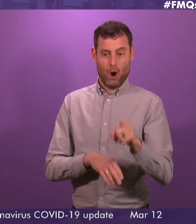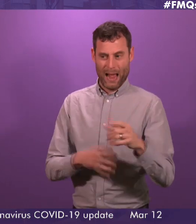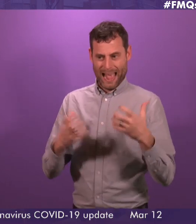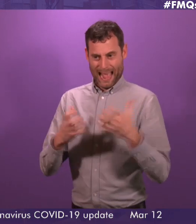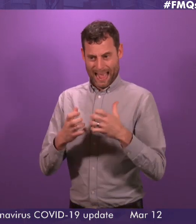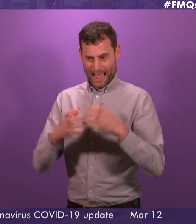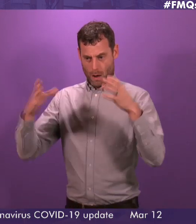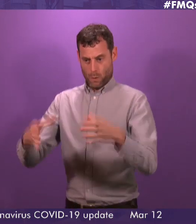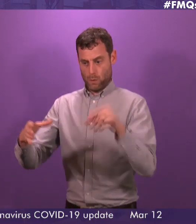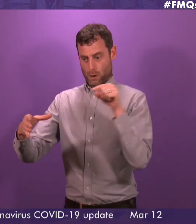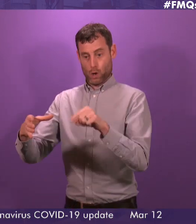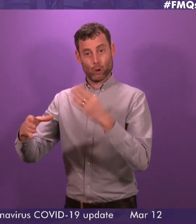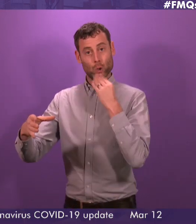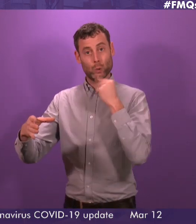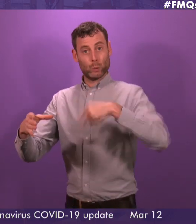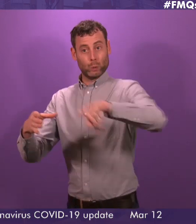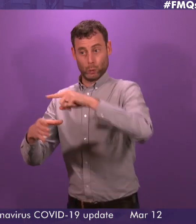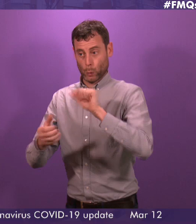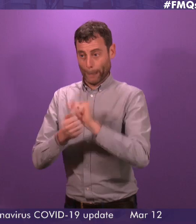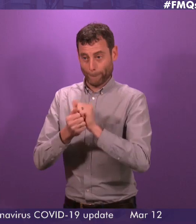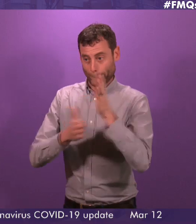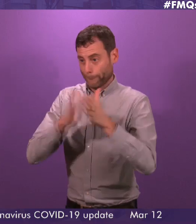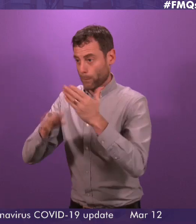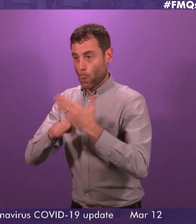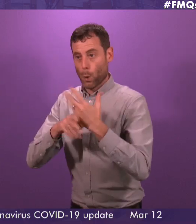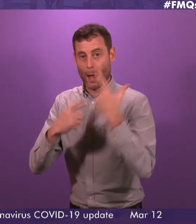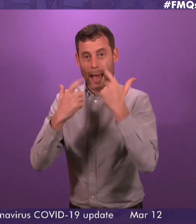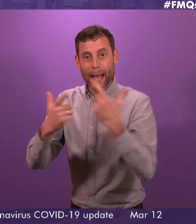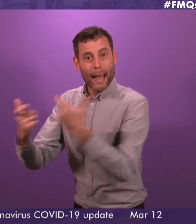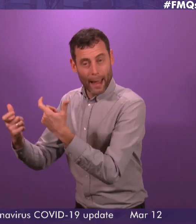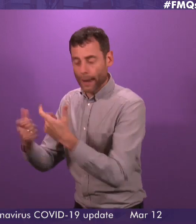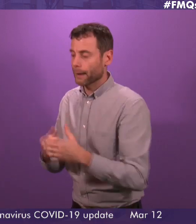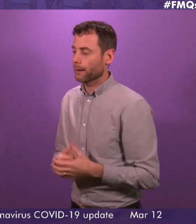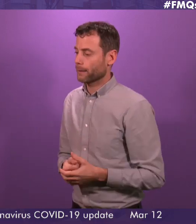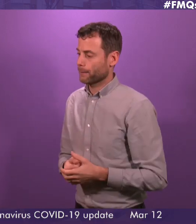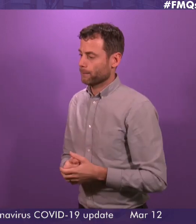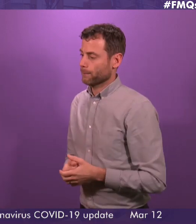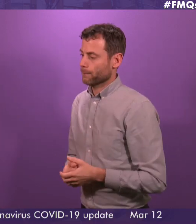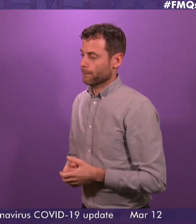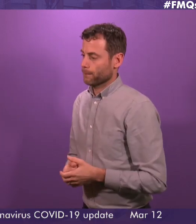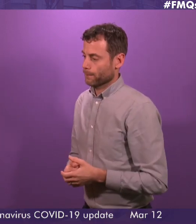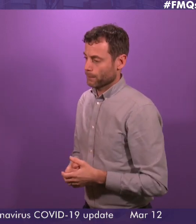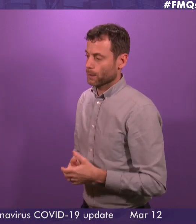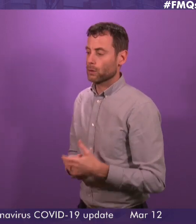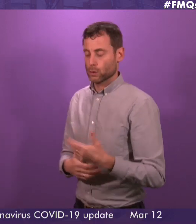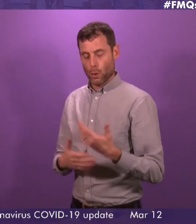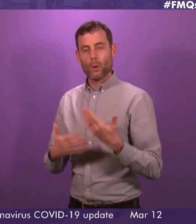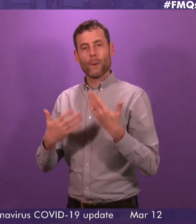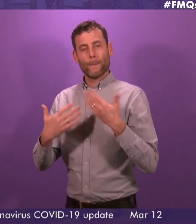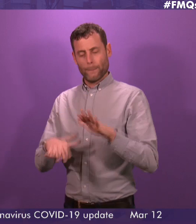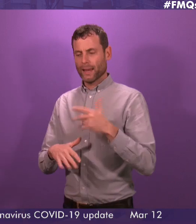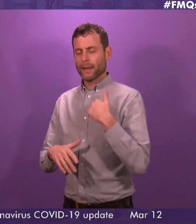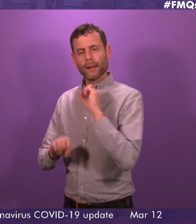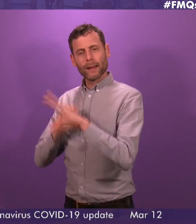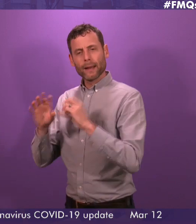of the redeployment of other public sector workers and some of the other measures that I spoke about on a previous occasion